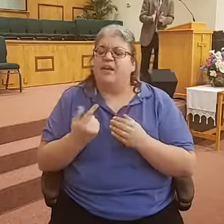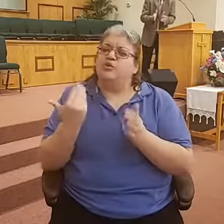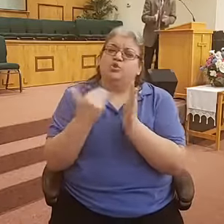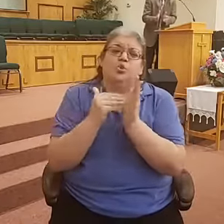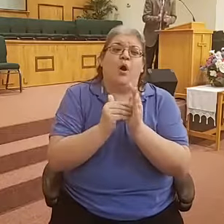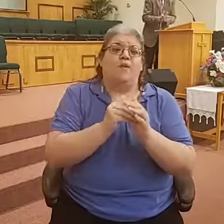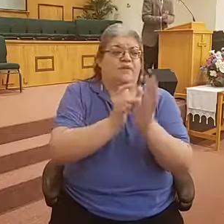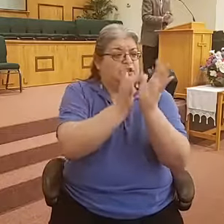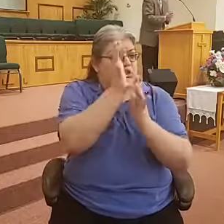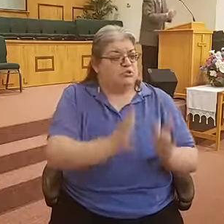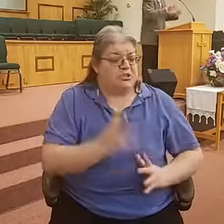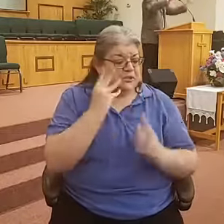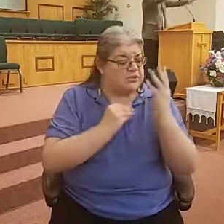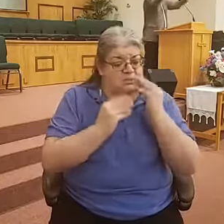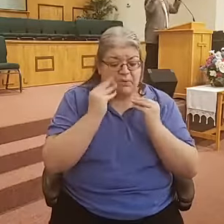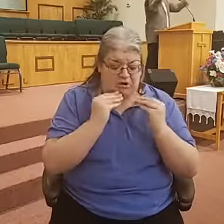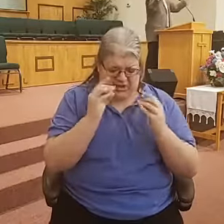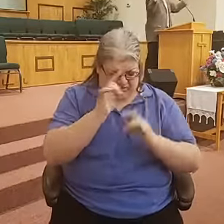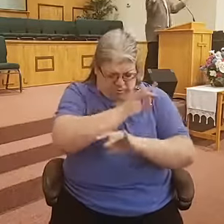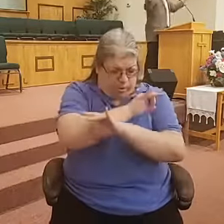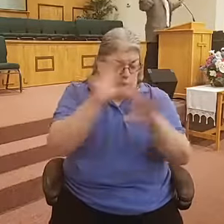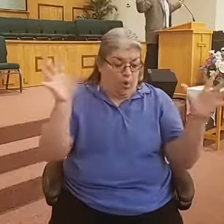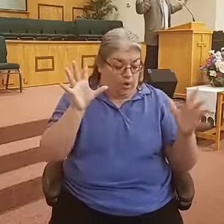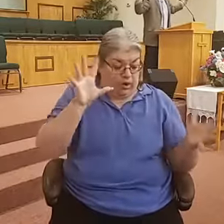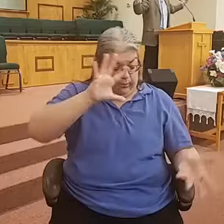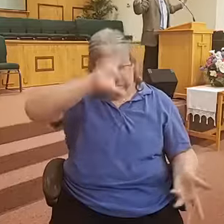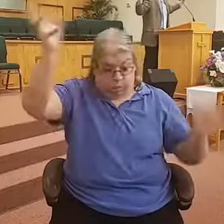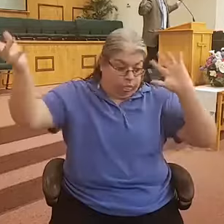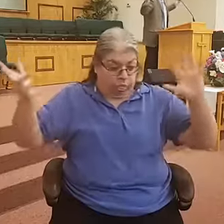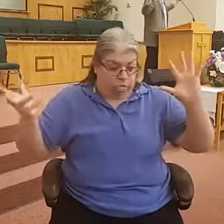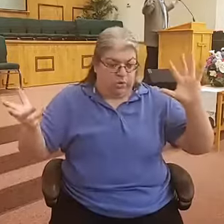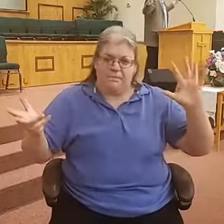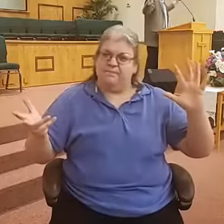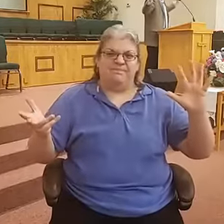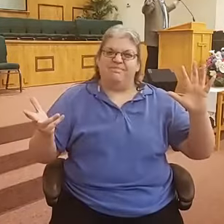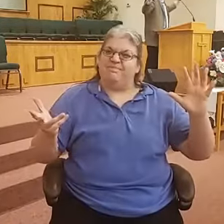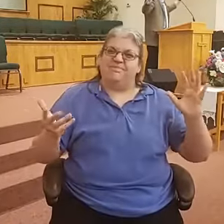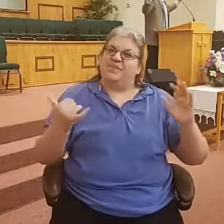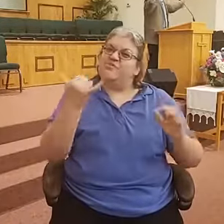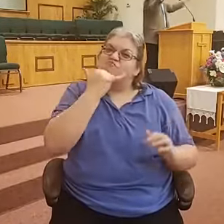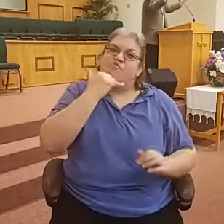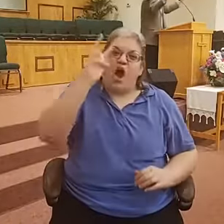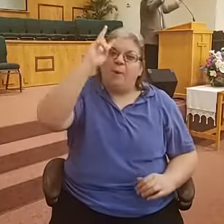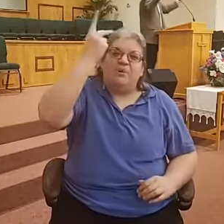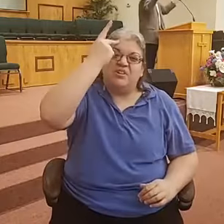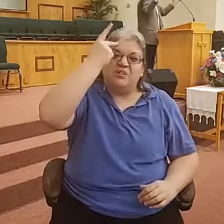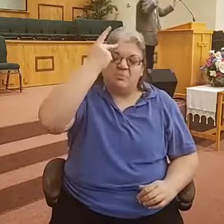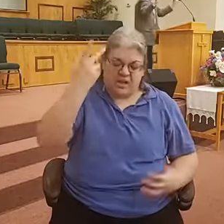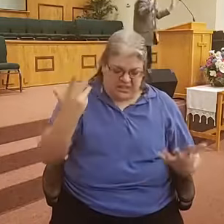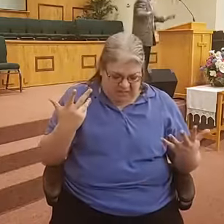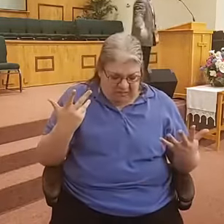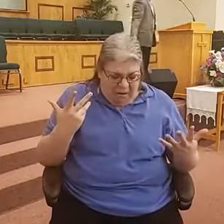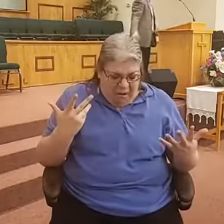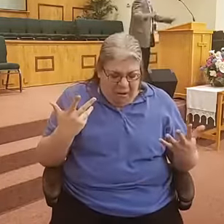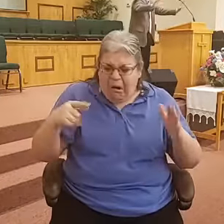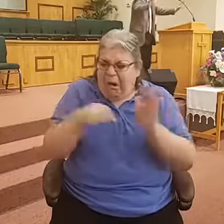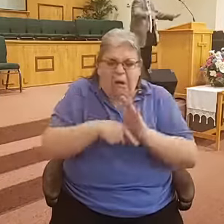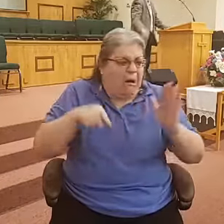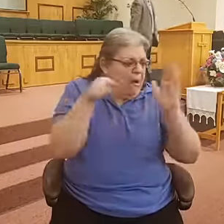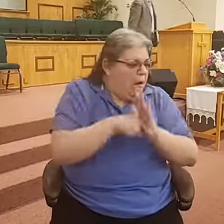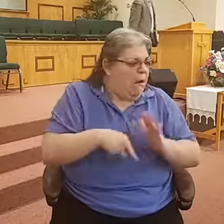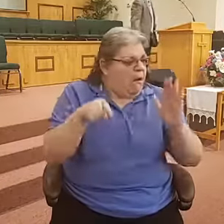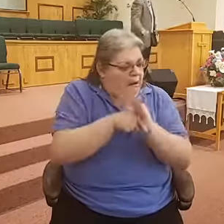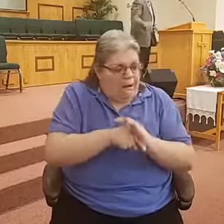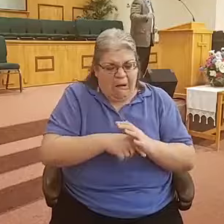through a crisis, we don't see it as a gift from God. Oh, no. We don't see it as a blessing in disguise. Oh,